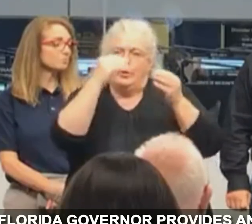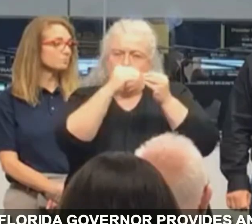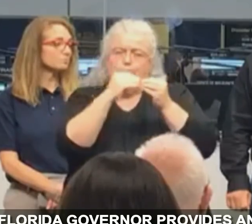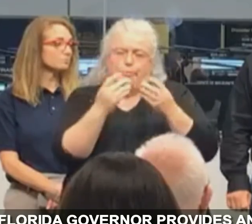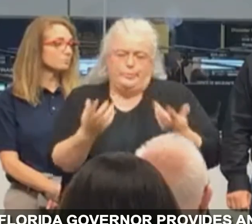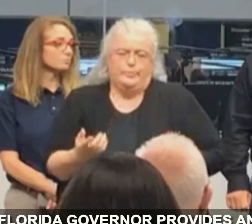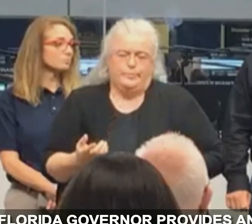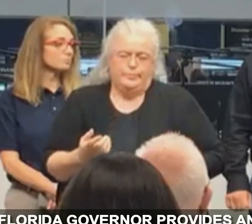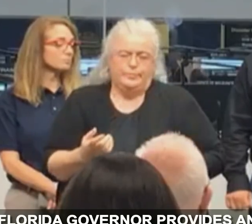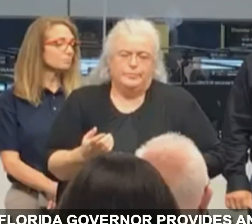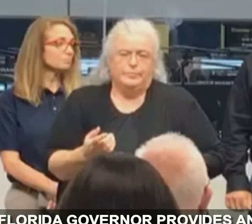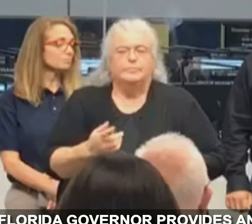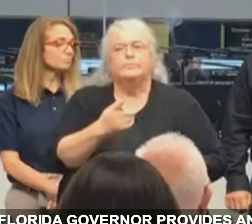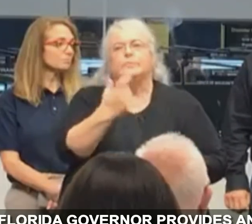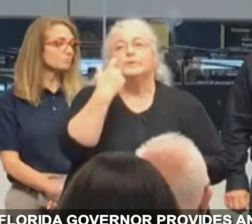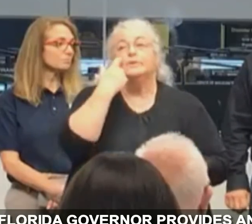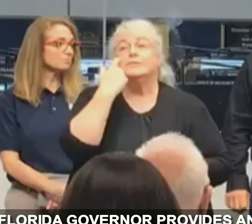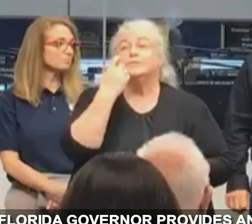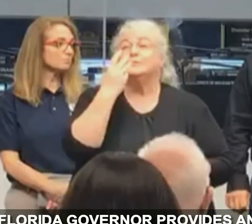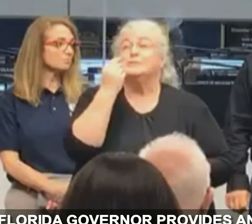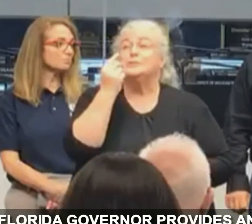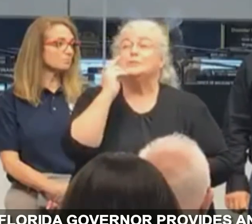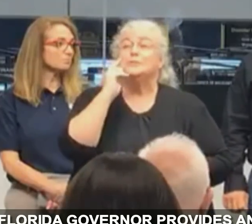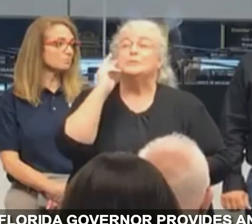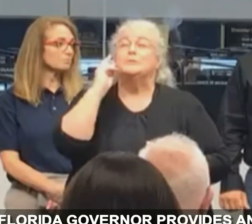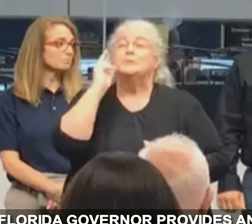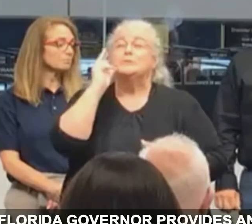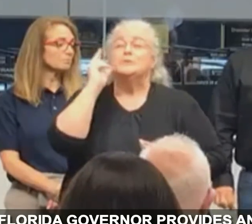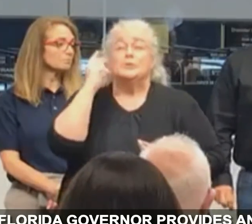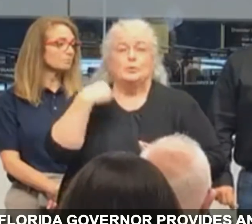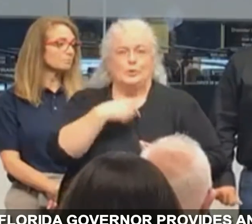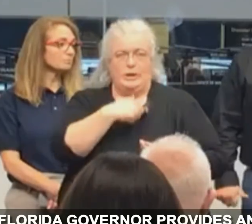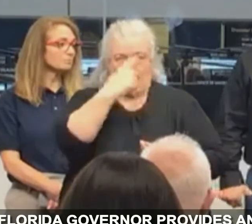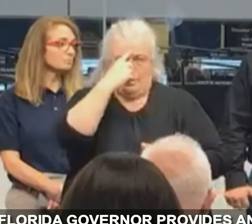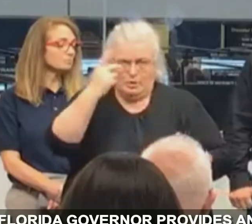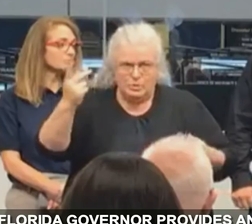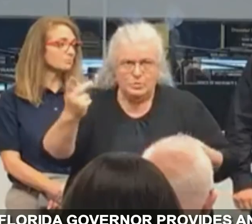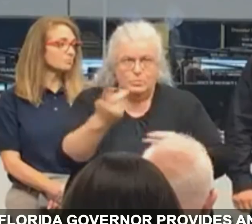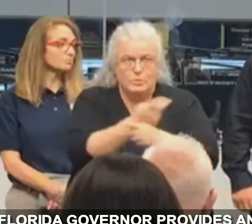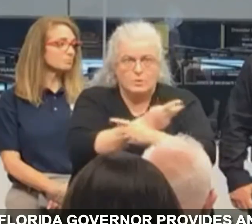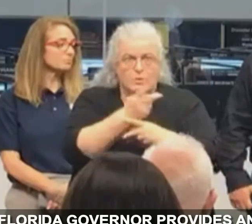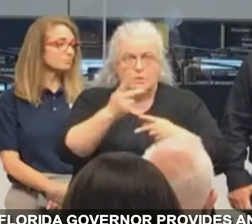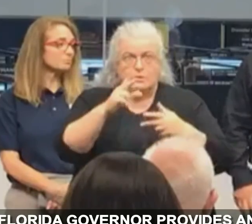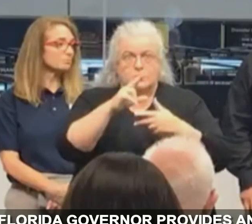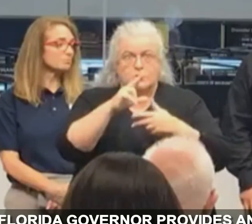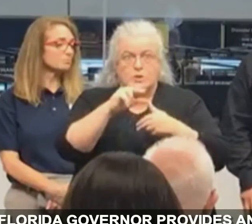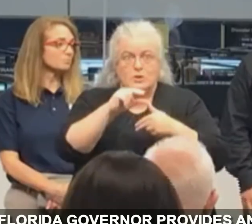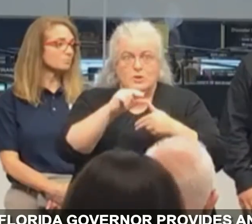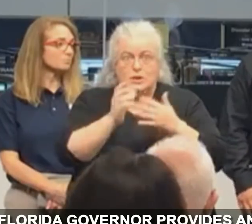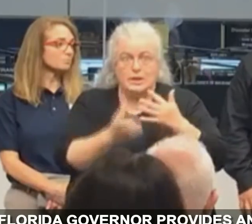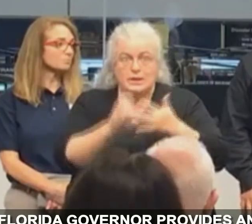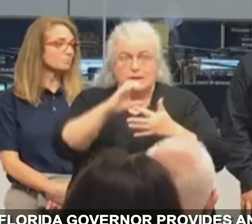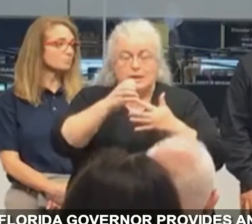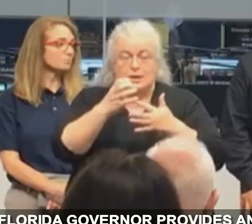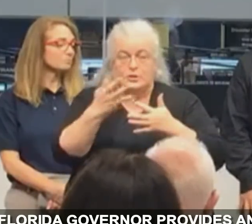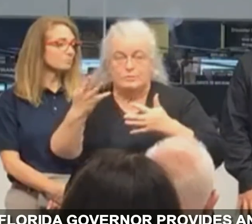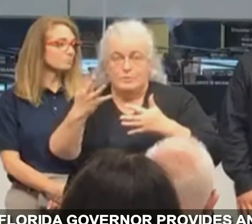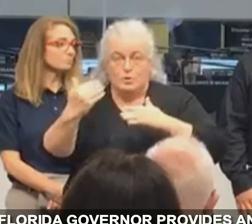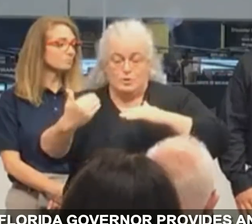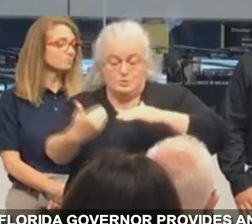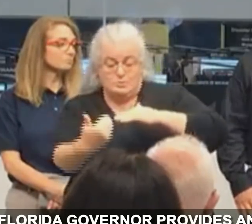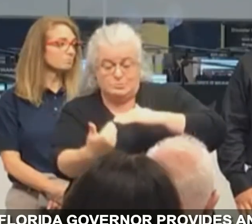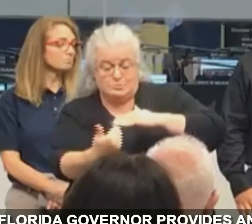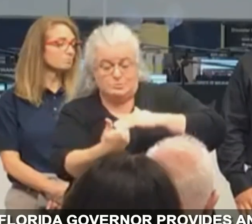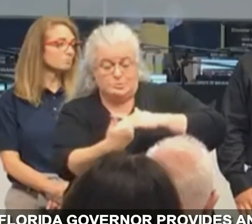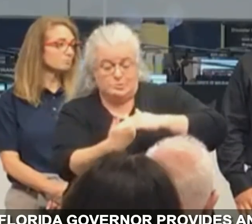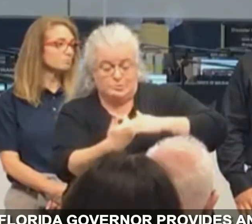out of focus. I mean, just a couple of days ago, we were looking at a worst-case scenario with a Category 4 hurricane coming across the peninsula, winding